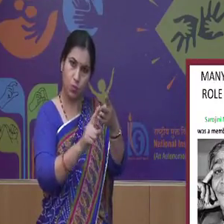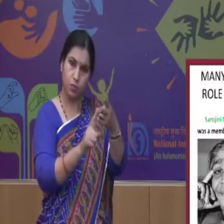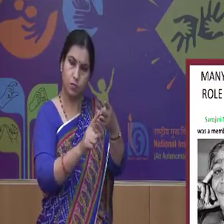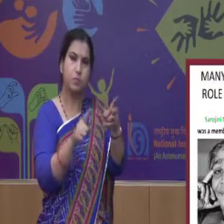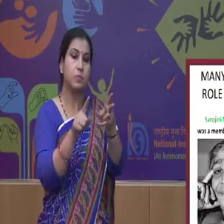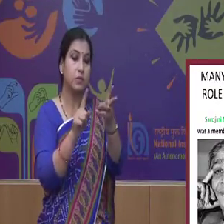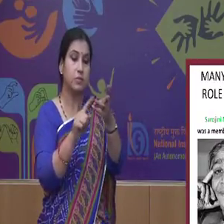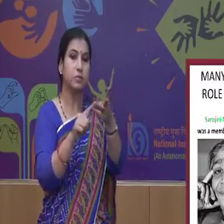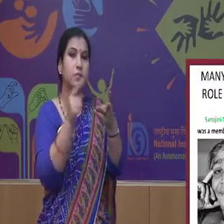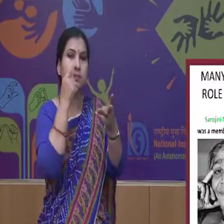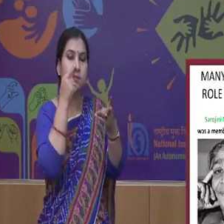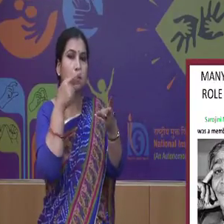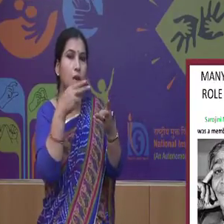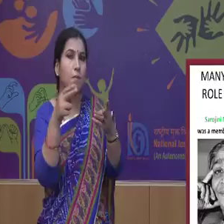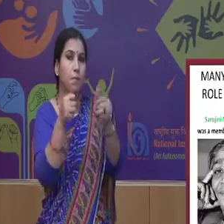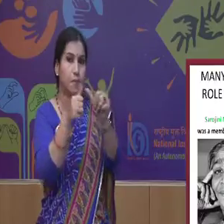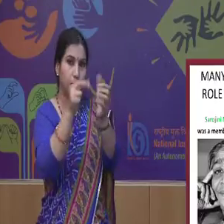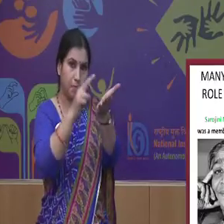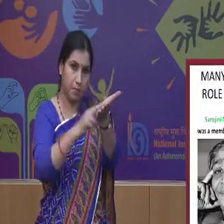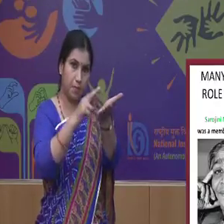and Annie Besant,